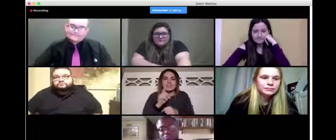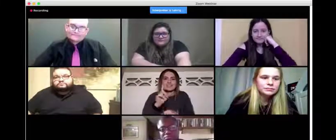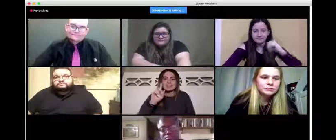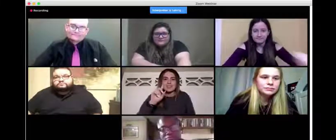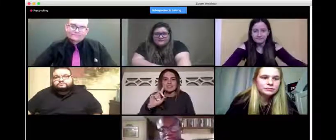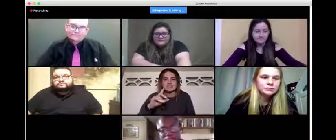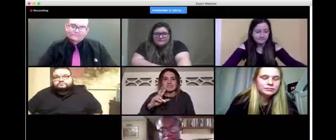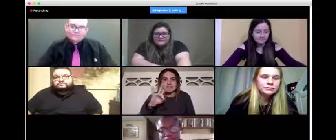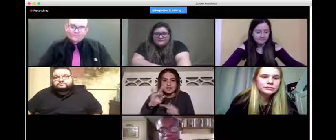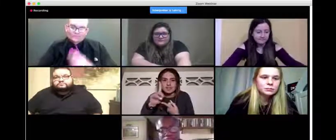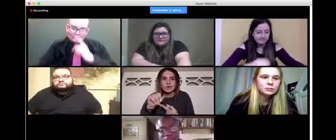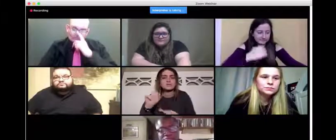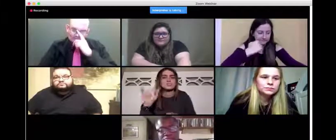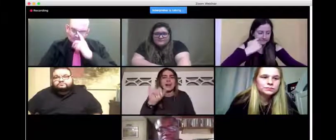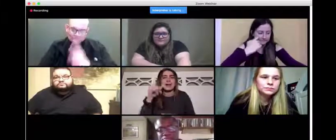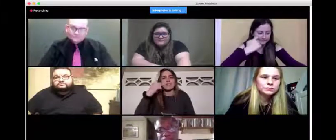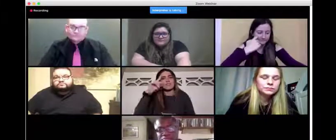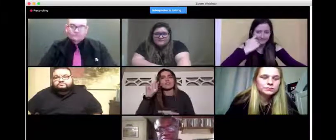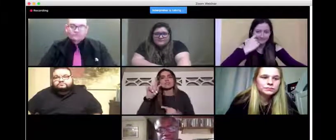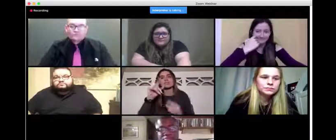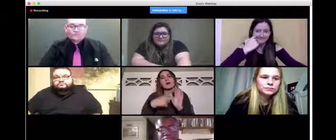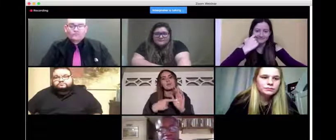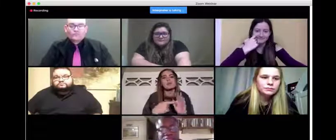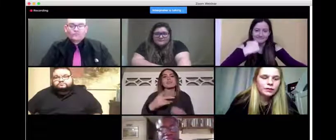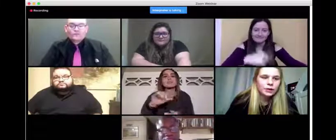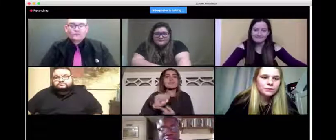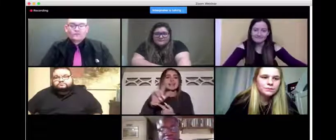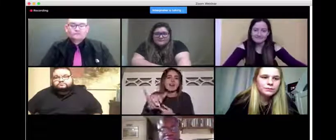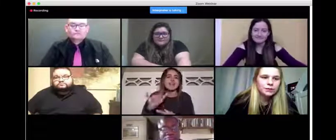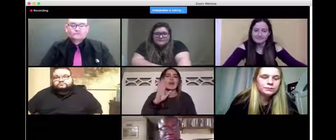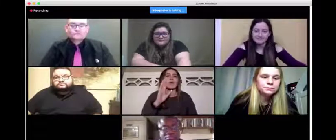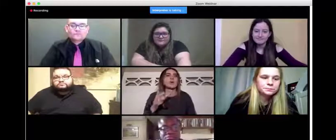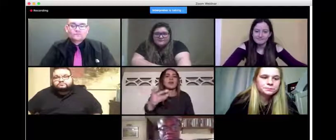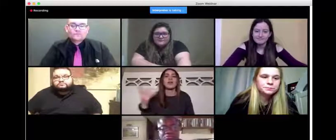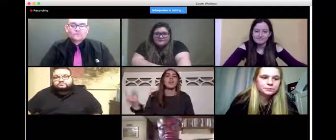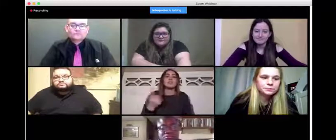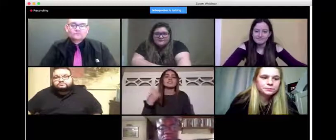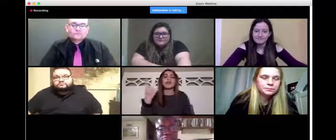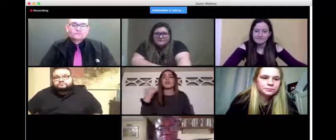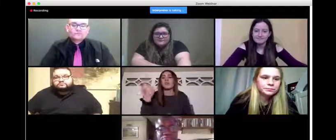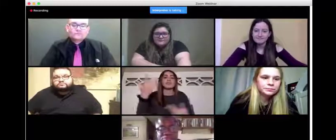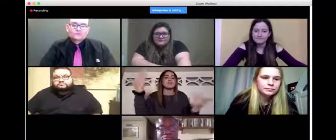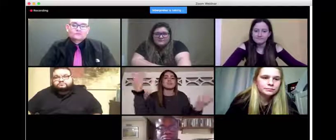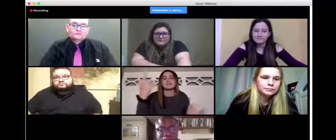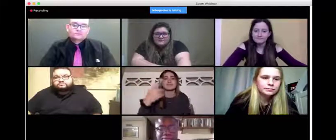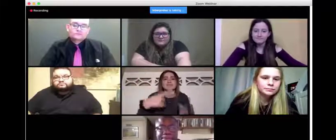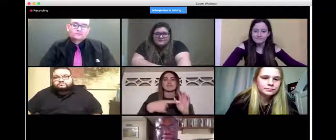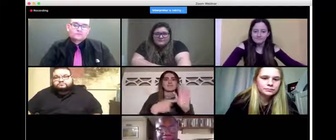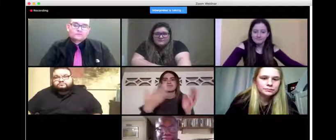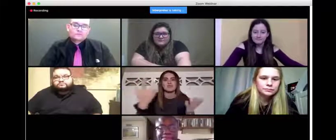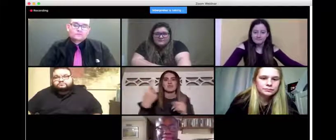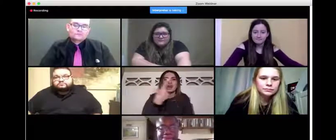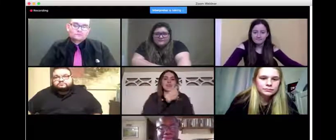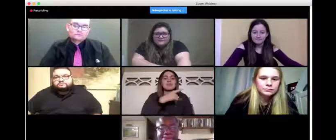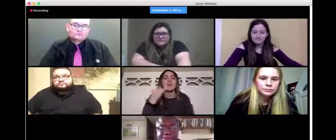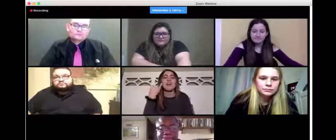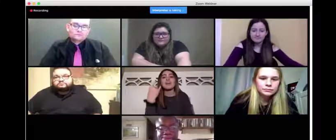ally would be to ask someone like randomly, say if you needed a DJ or something, hey, you know, Andre's